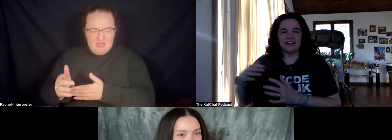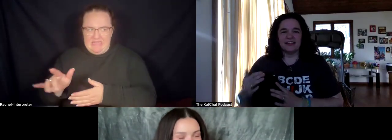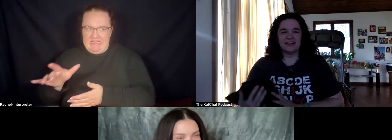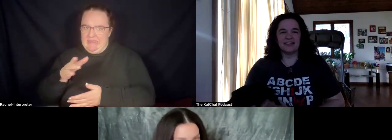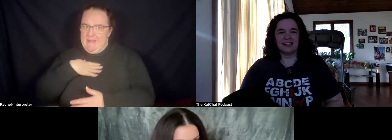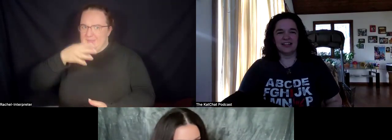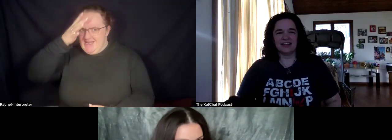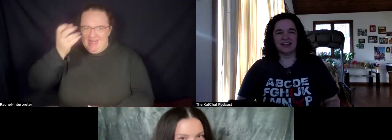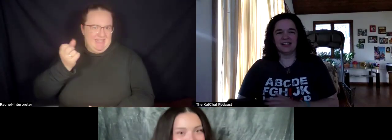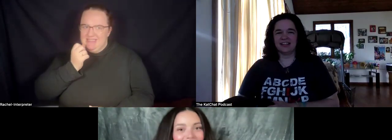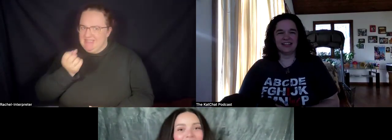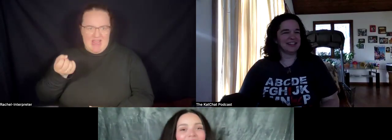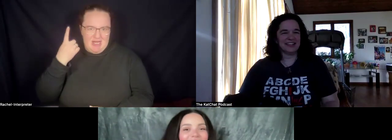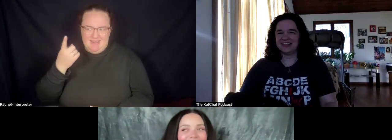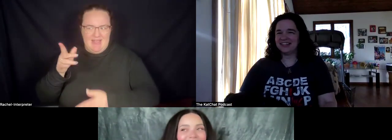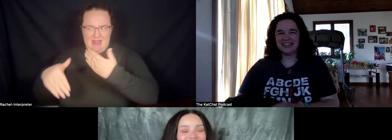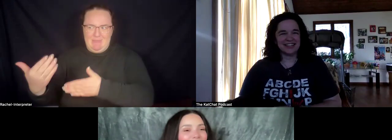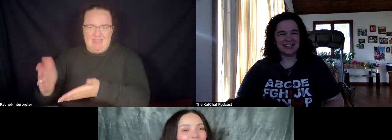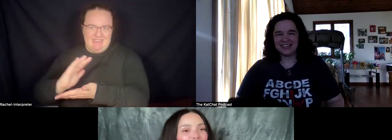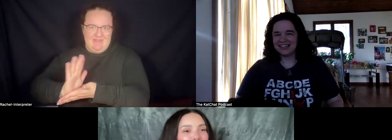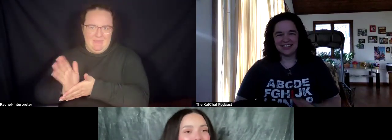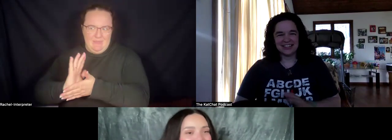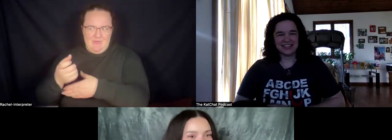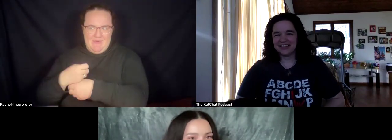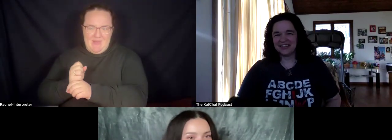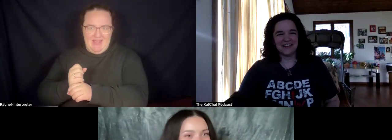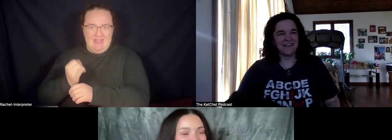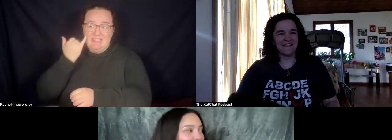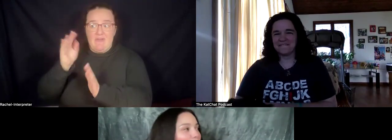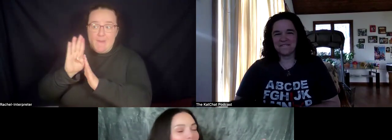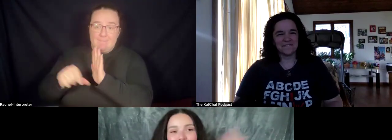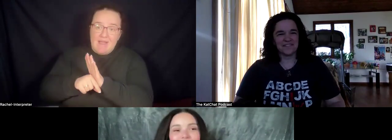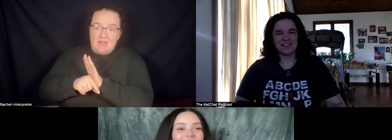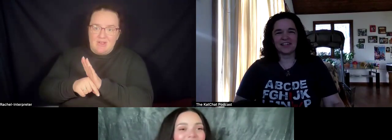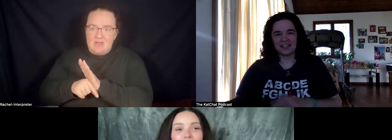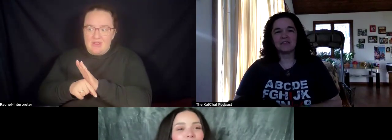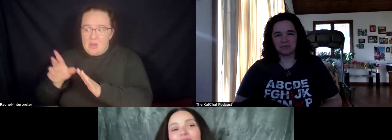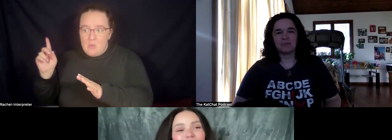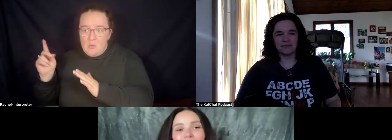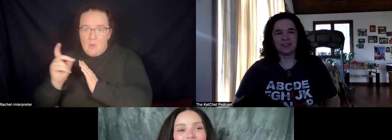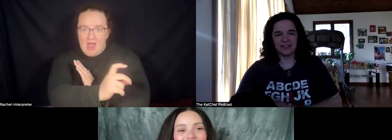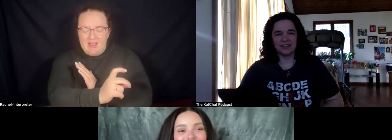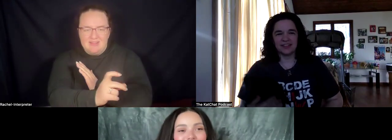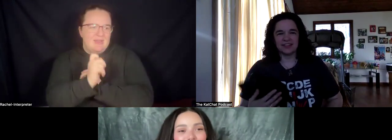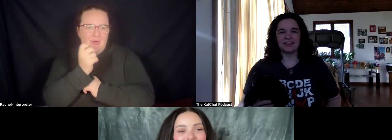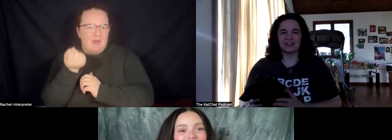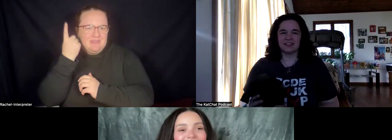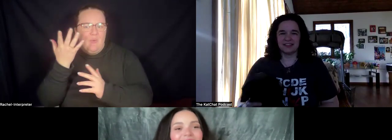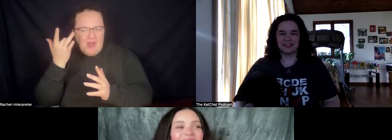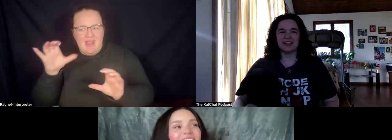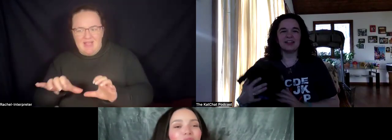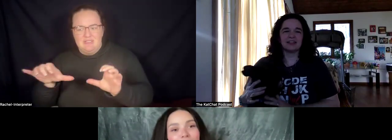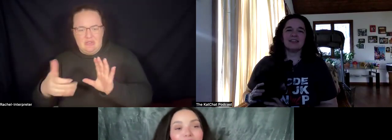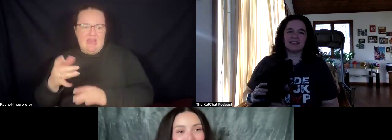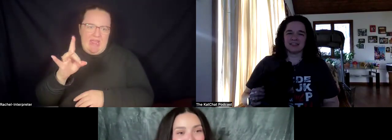of making a movie. So I'm like, if you haven't been background and walk through the scene, he won't understand why he has to do it 8,